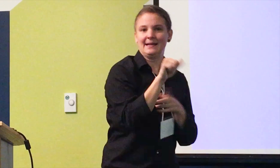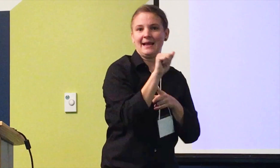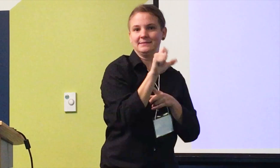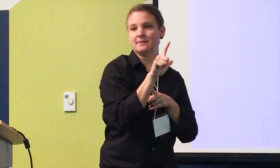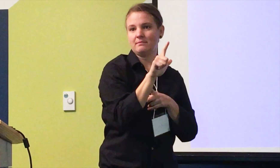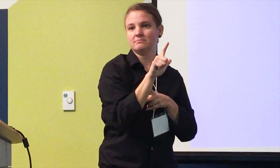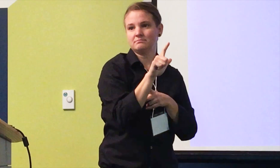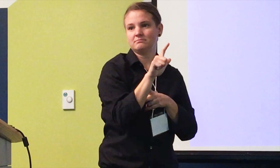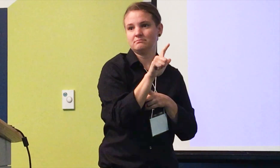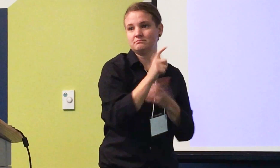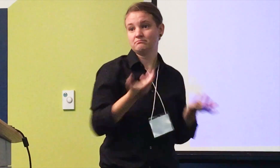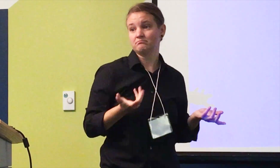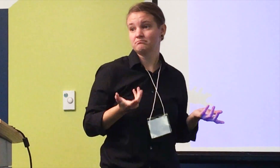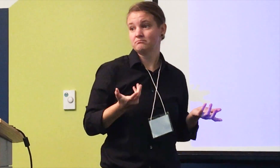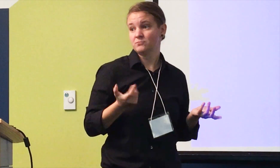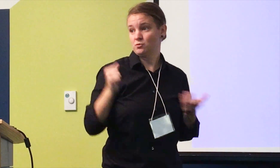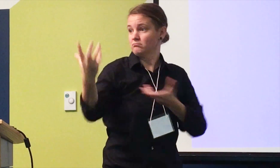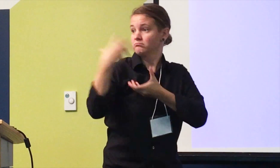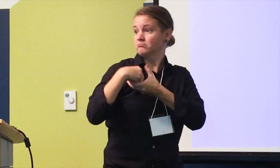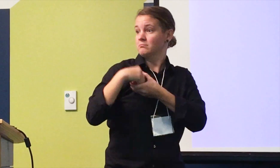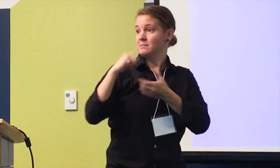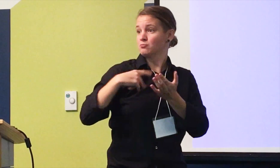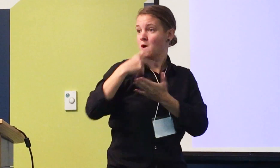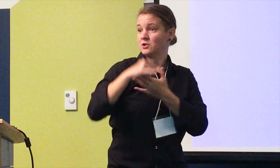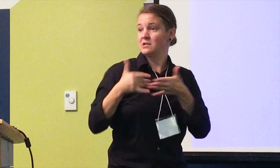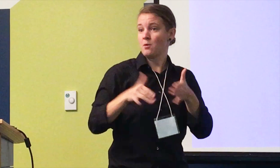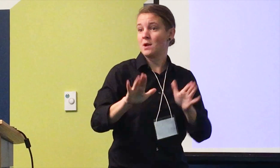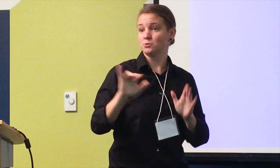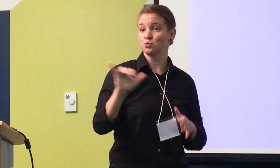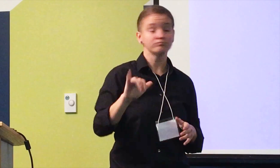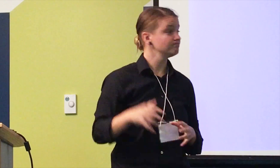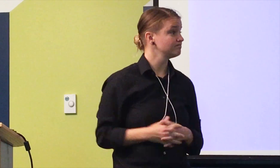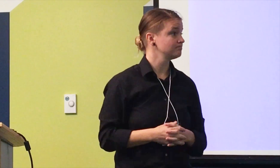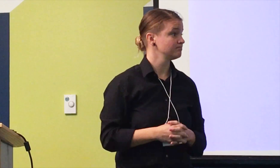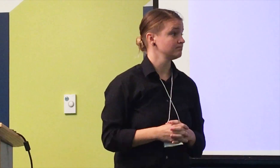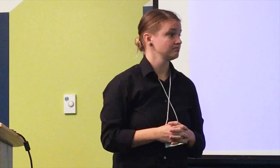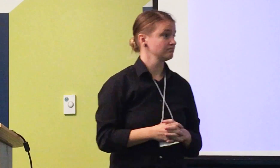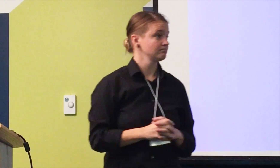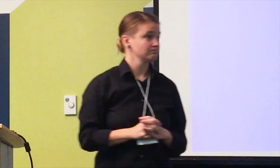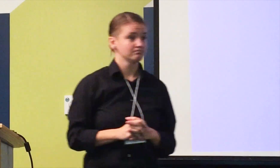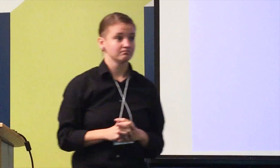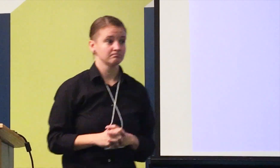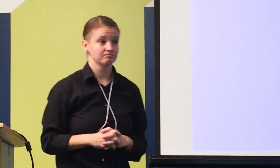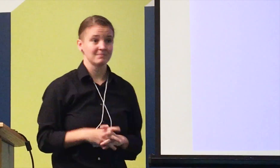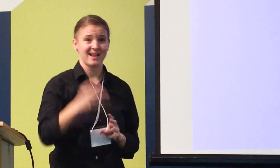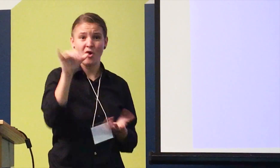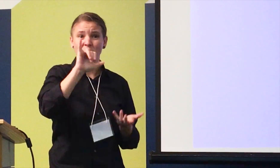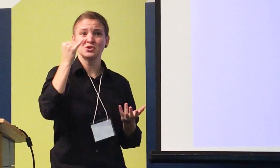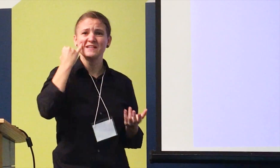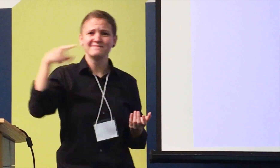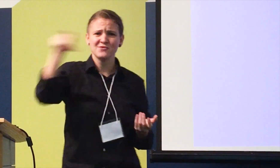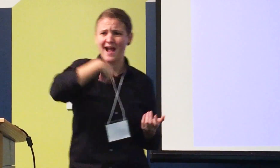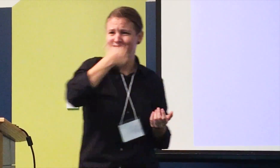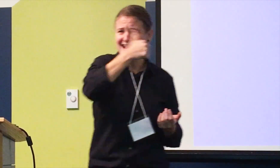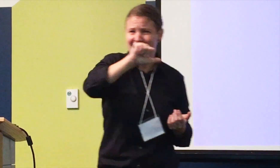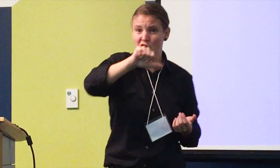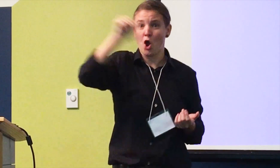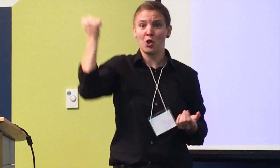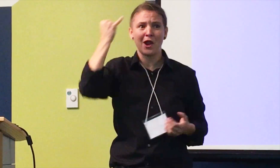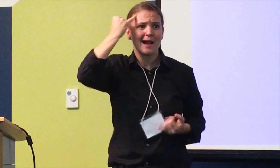then we apply language to them in order to convey them to one another. So I see a lot of spaces in which you could be helpful, and I think you